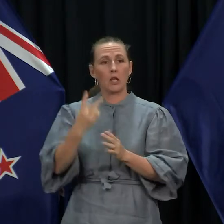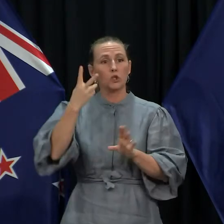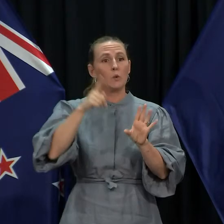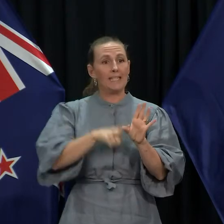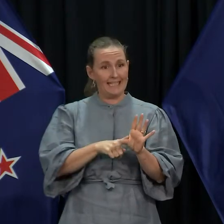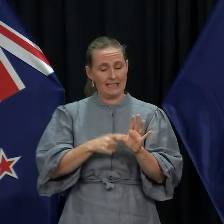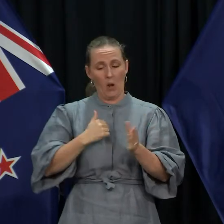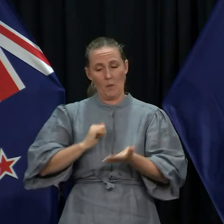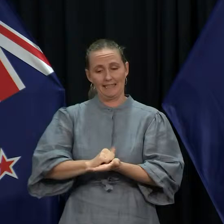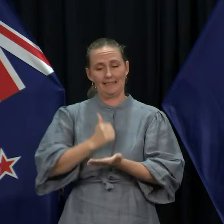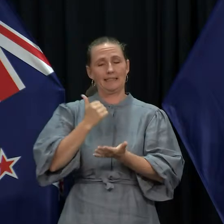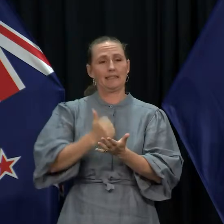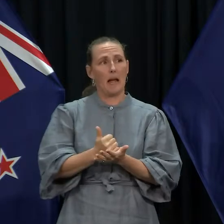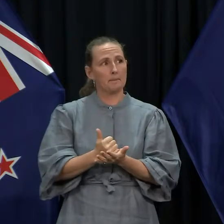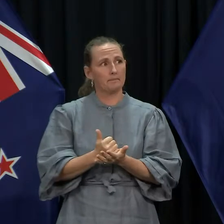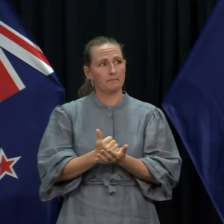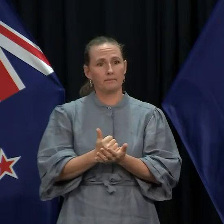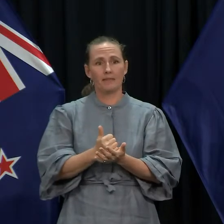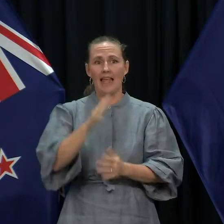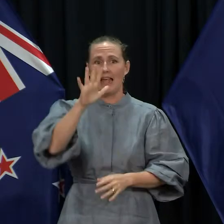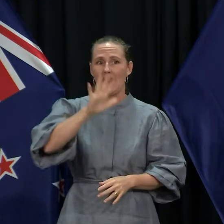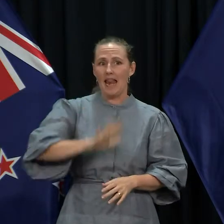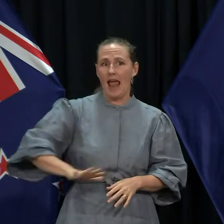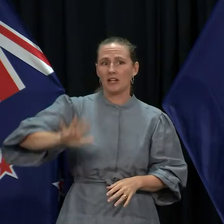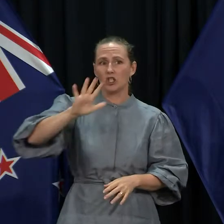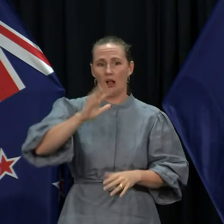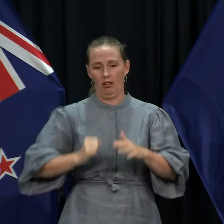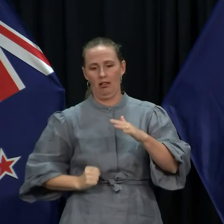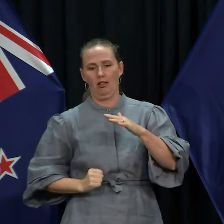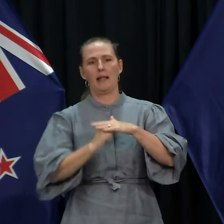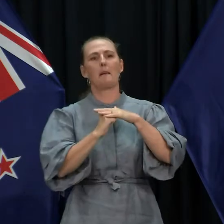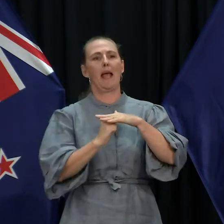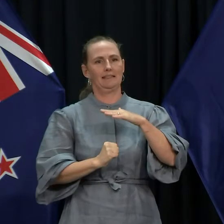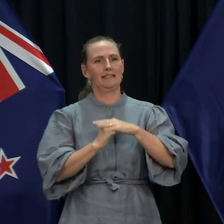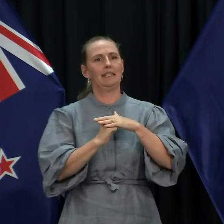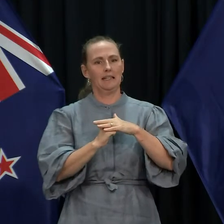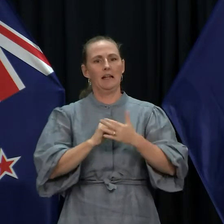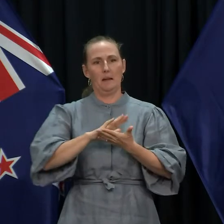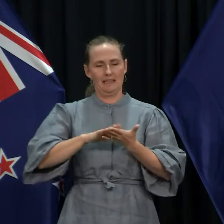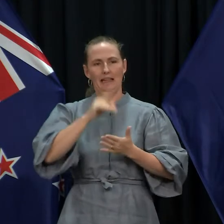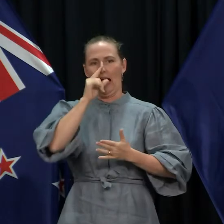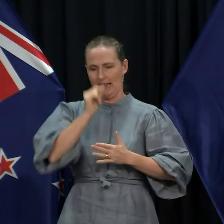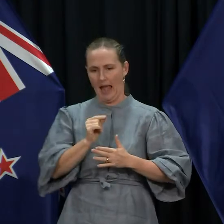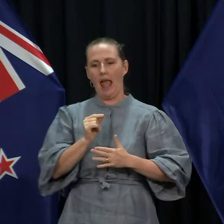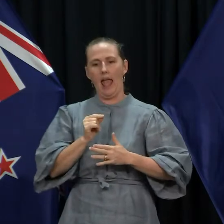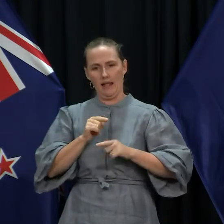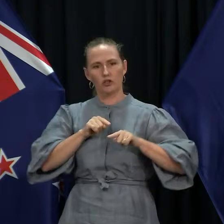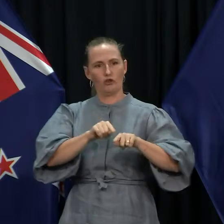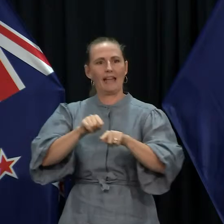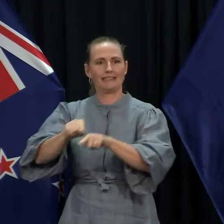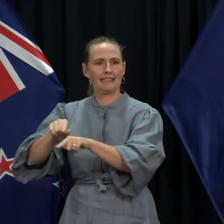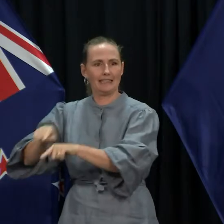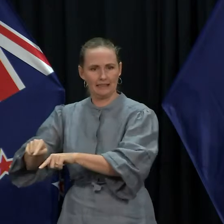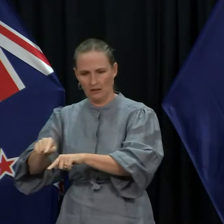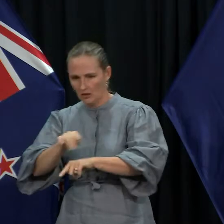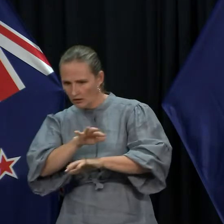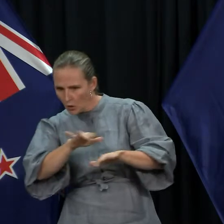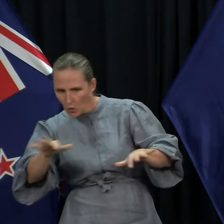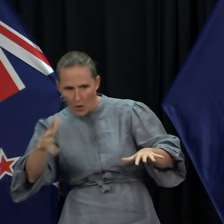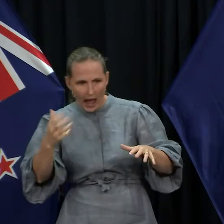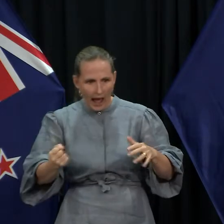national capacity centrally to be able to do contact tracing. And that allows us to use public health